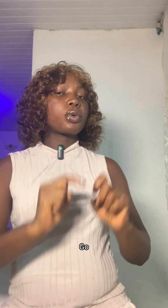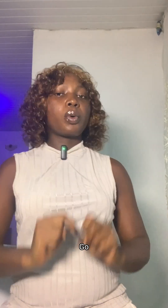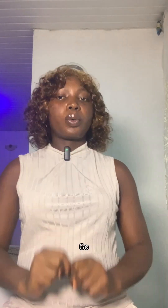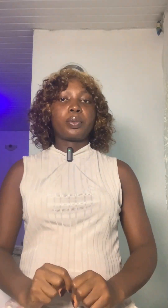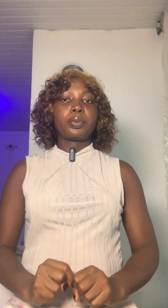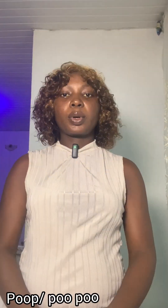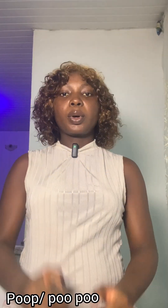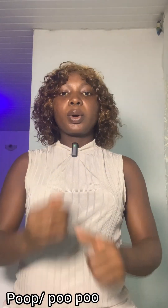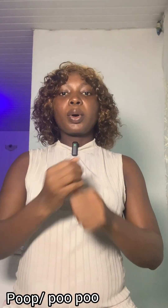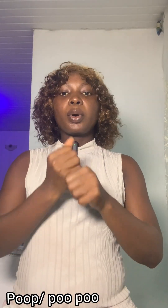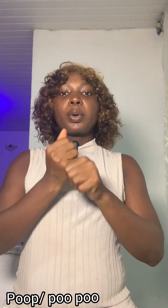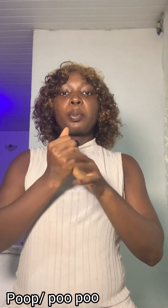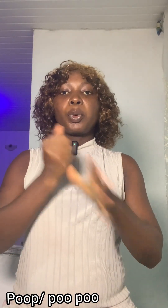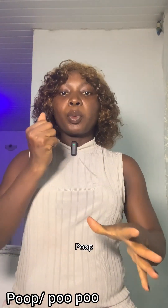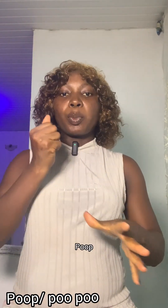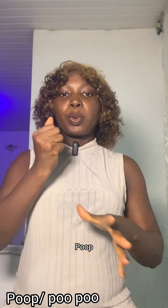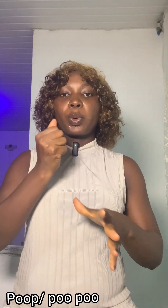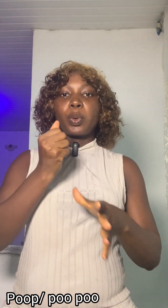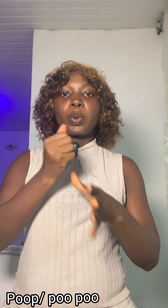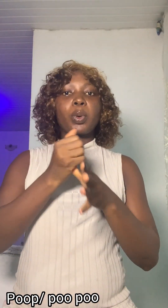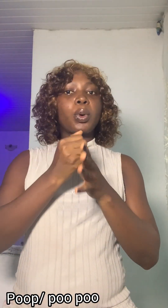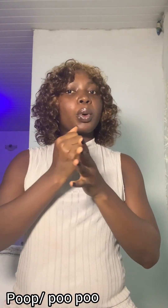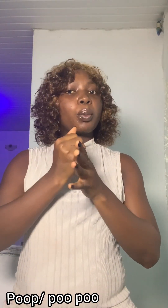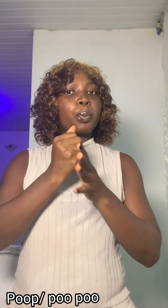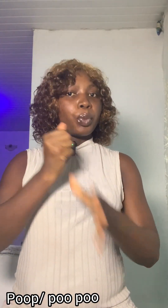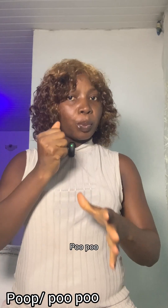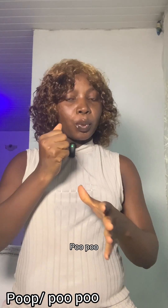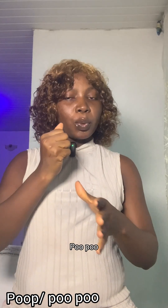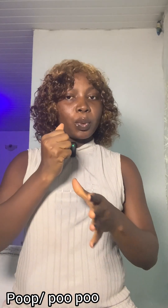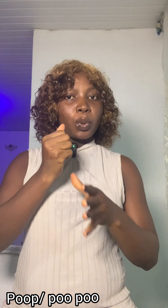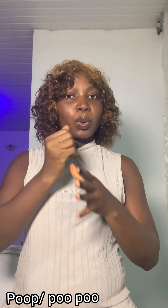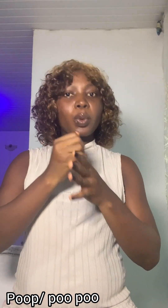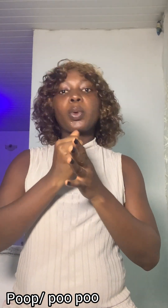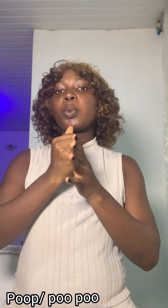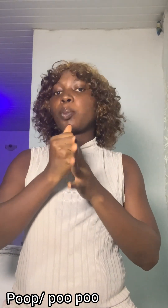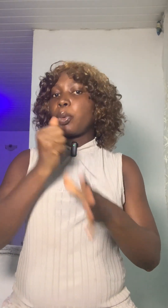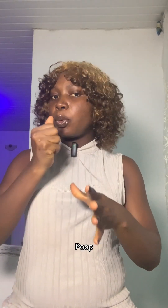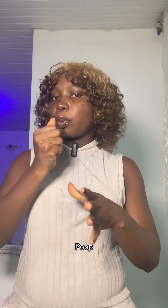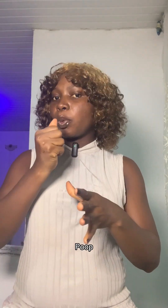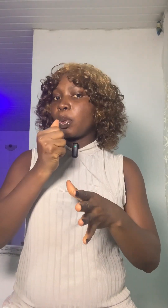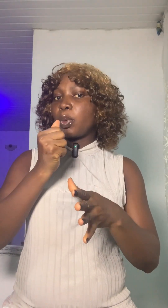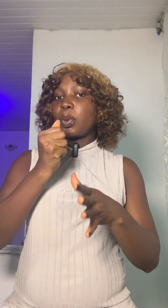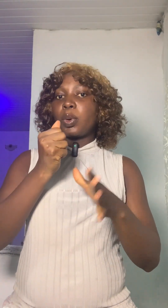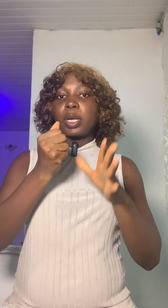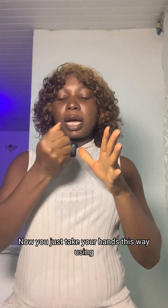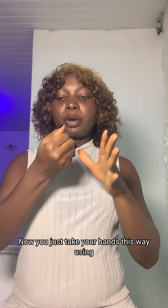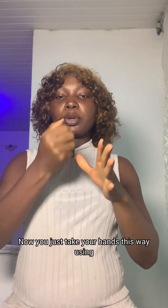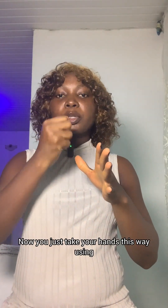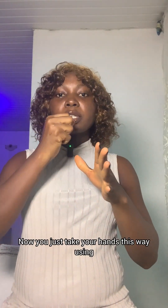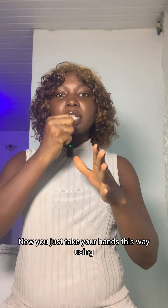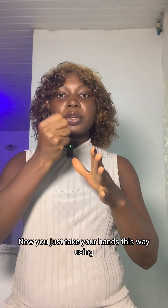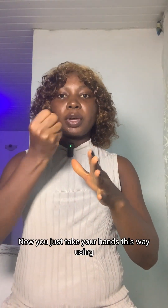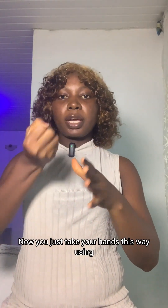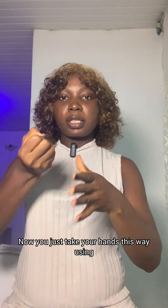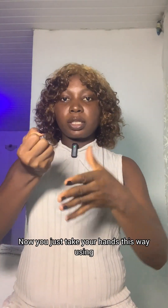Go. Poop. Poo-poo. Poop. Now, you just take your hands this